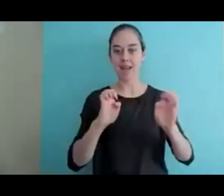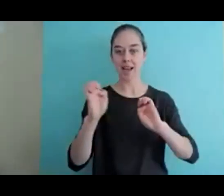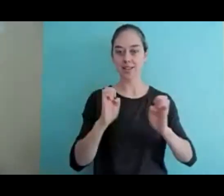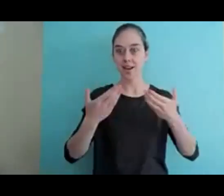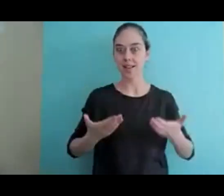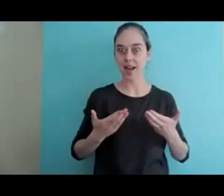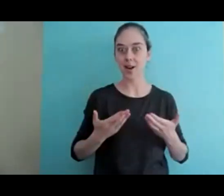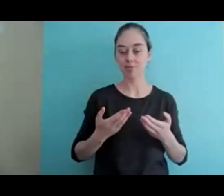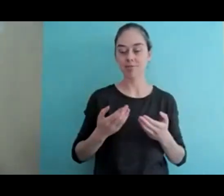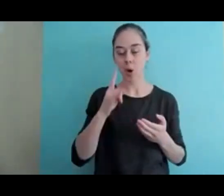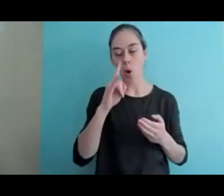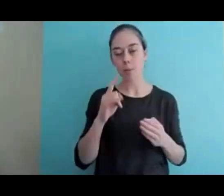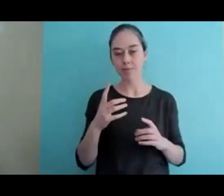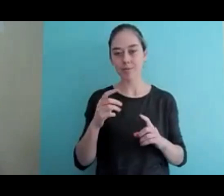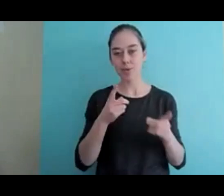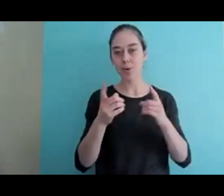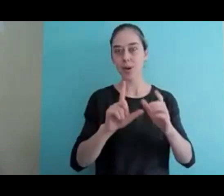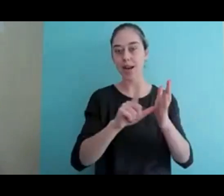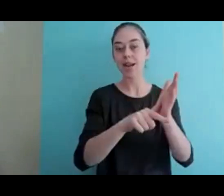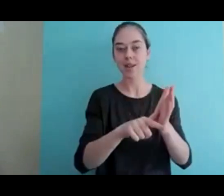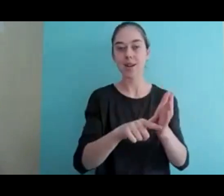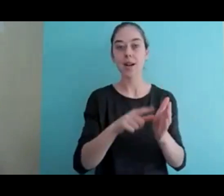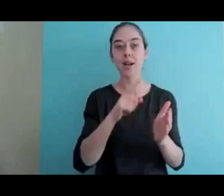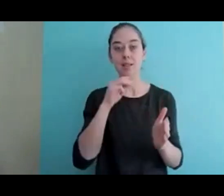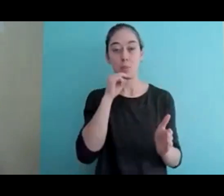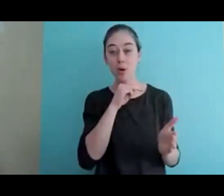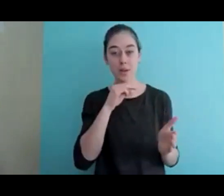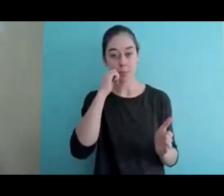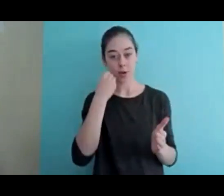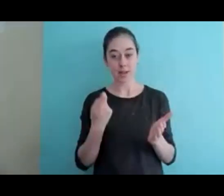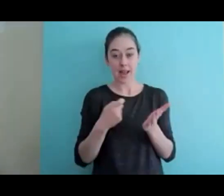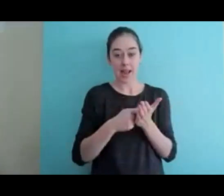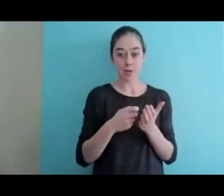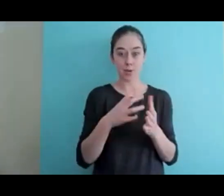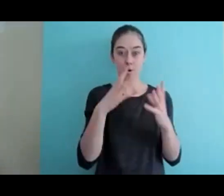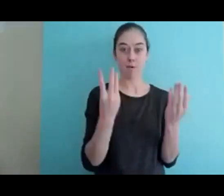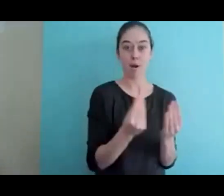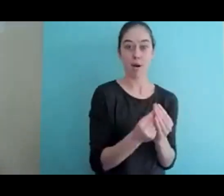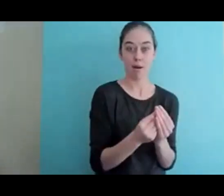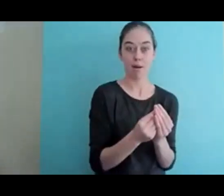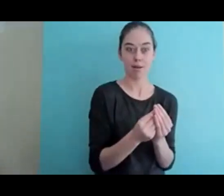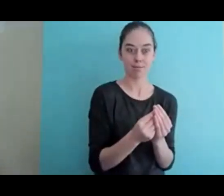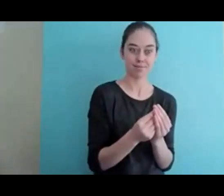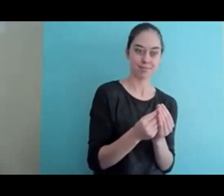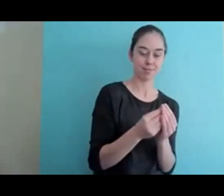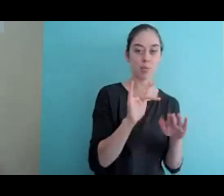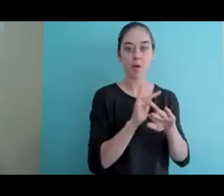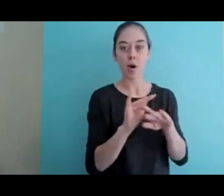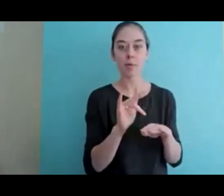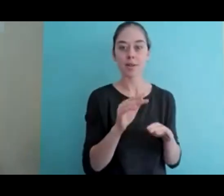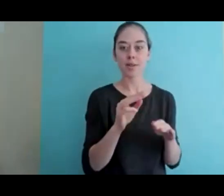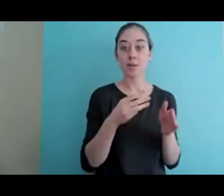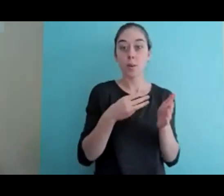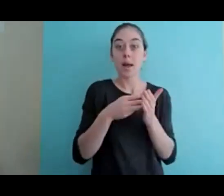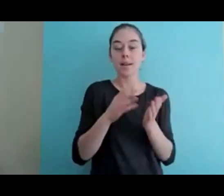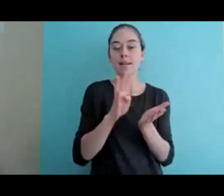really important. You know, they're all going to add to the whole, to our whole performance on the 19th to